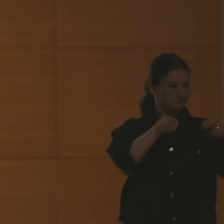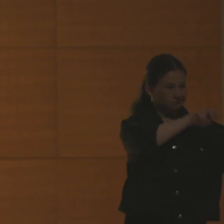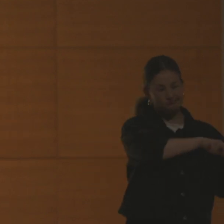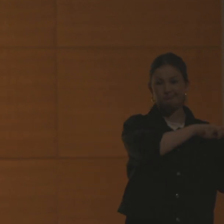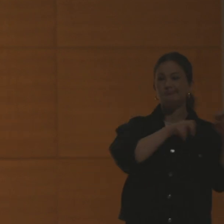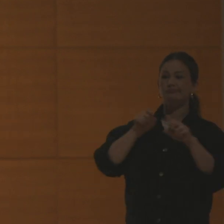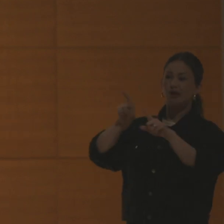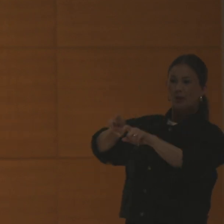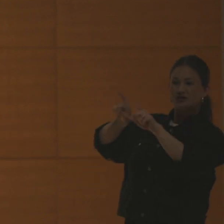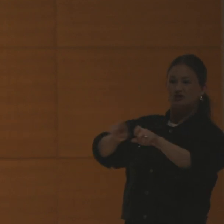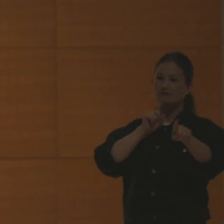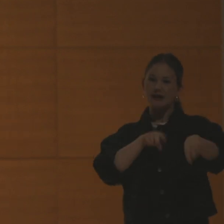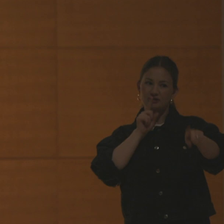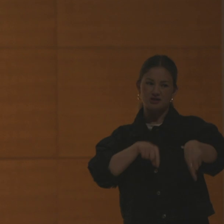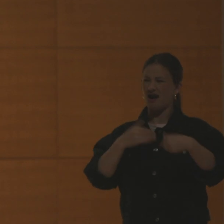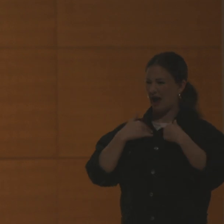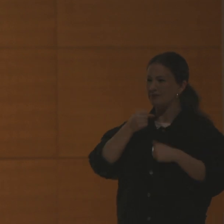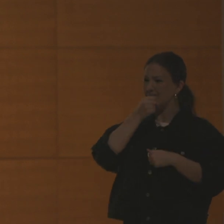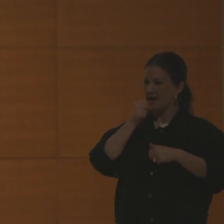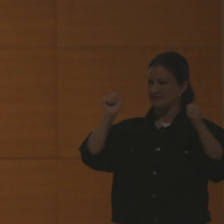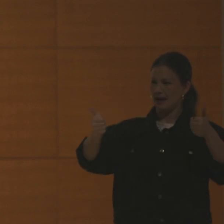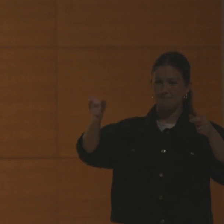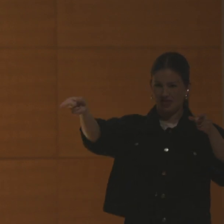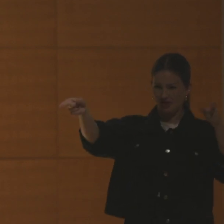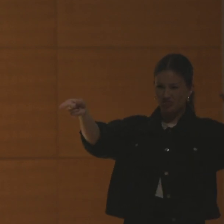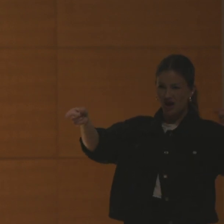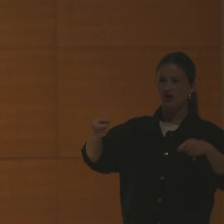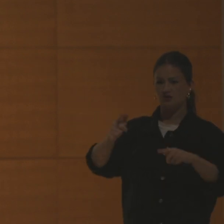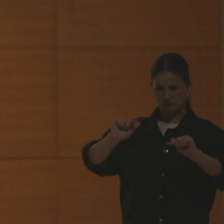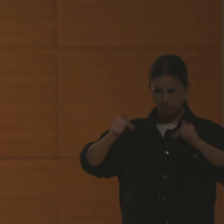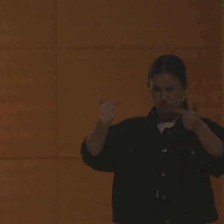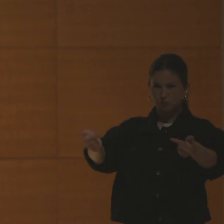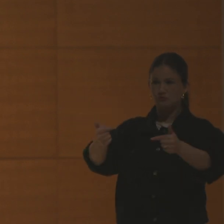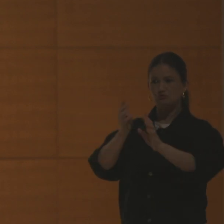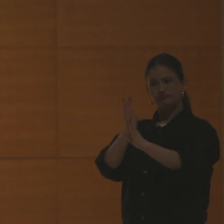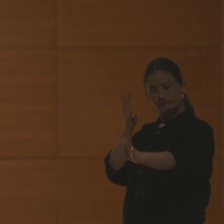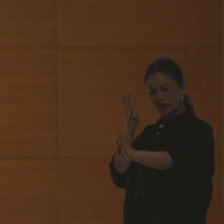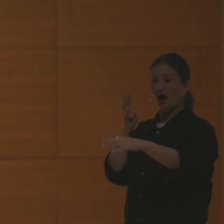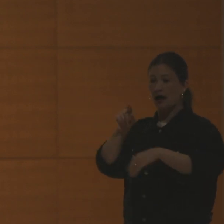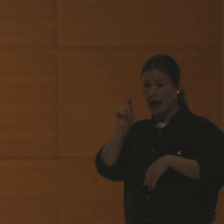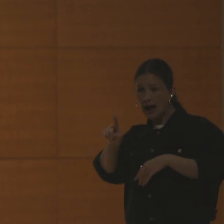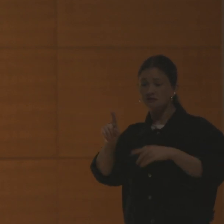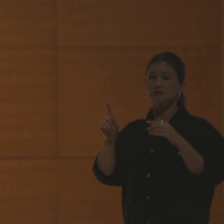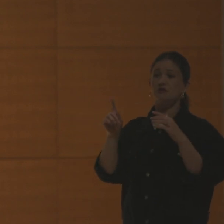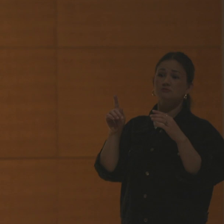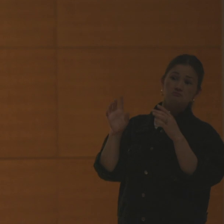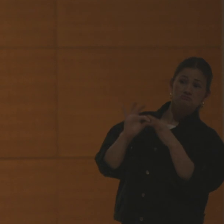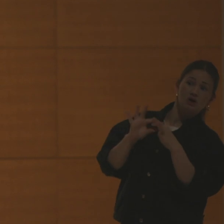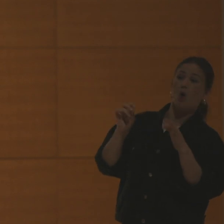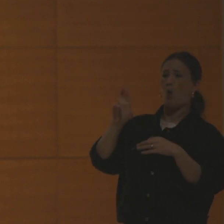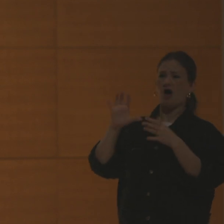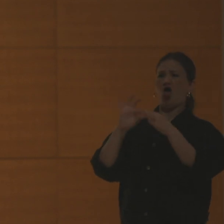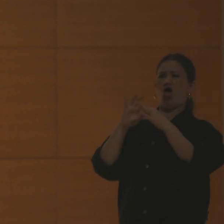going to have stationary mics on the side. You can see them to the side. And you will be allowed to ask a question or go on a rambling rant that will be hella awkward for the rest